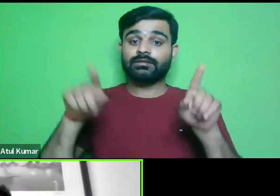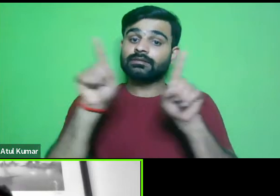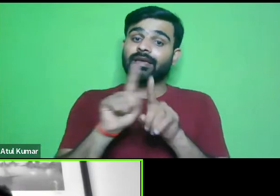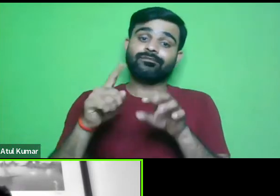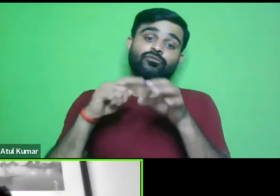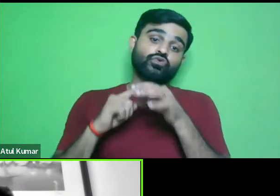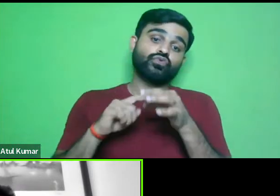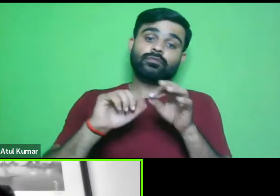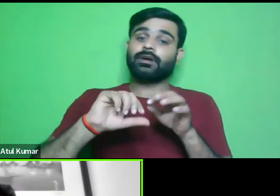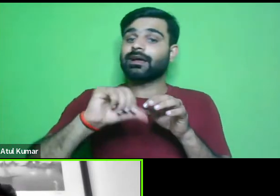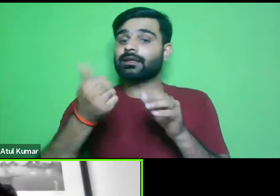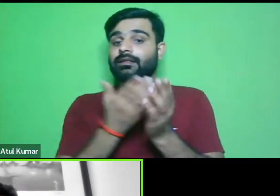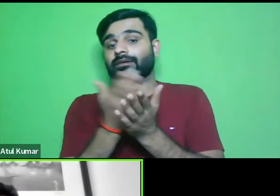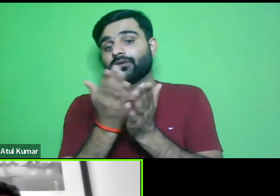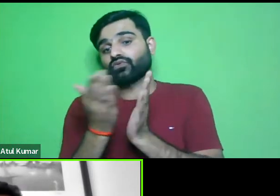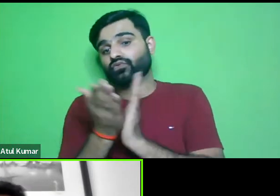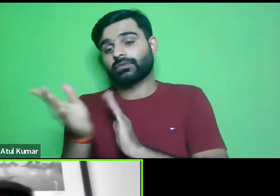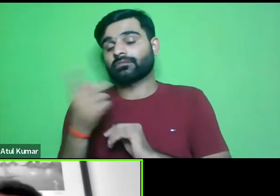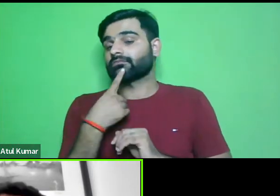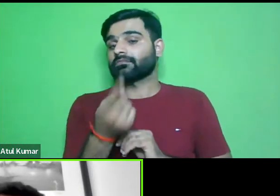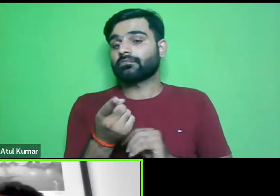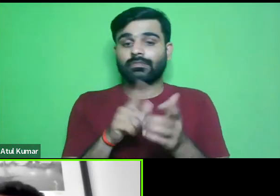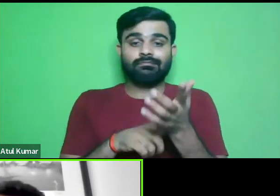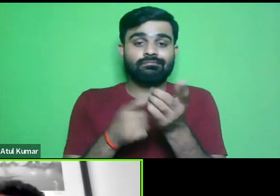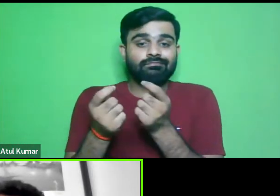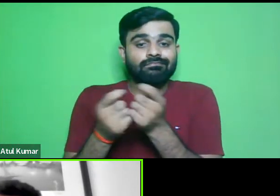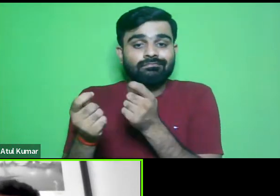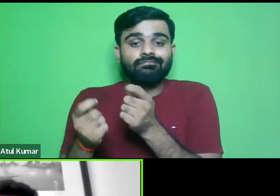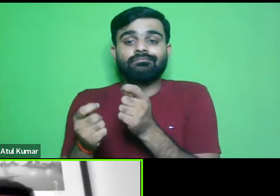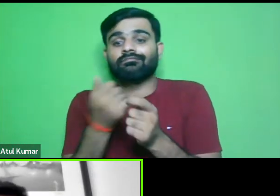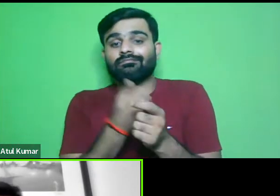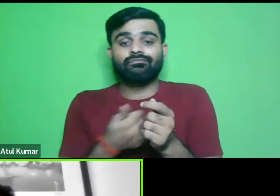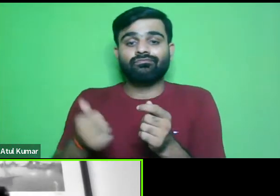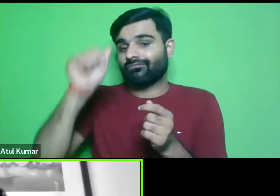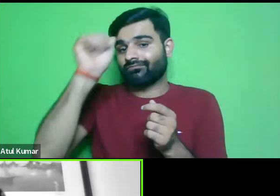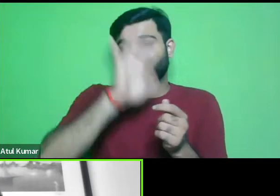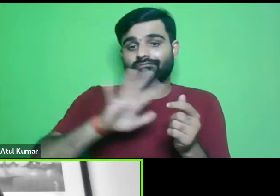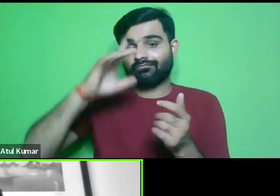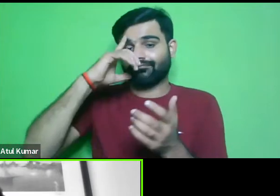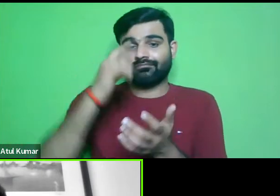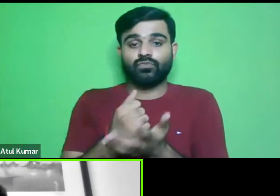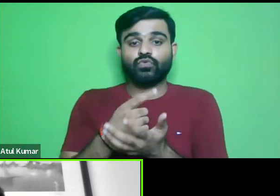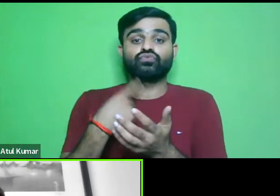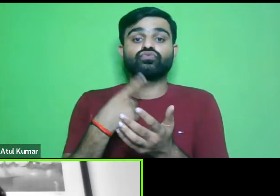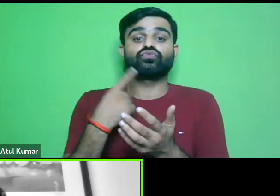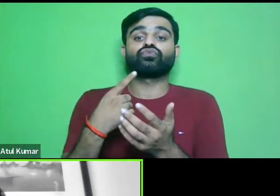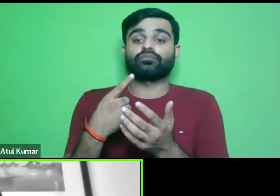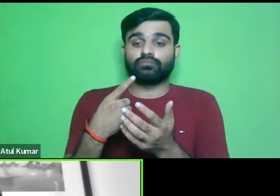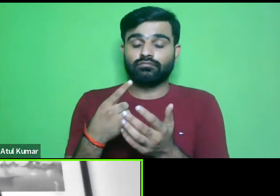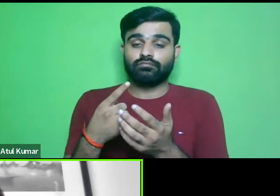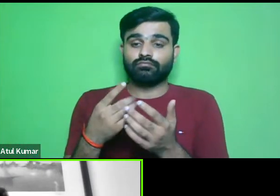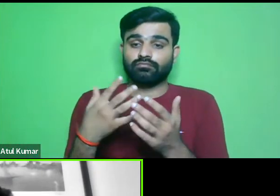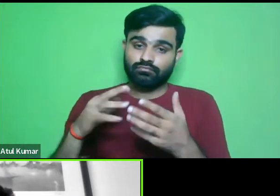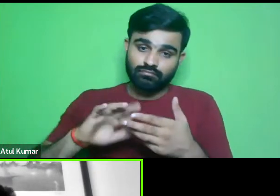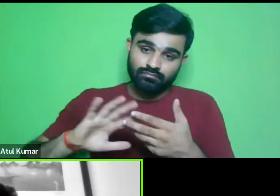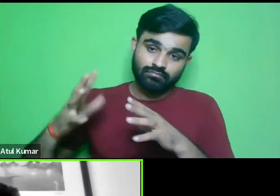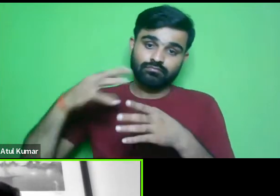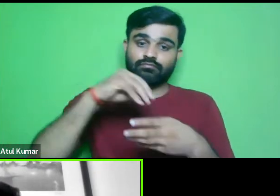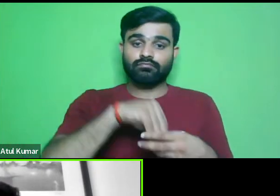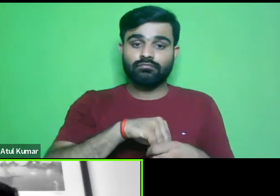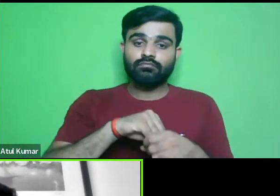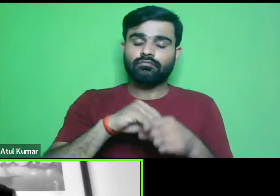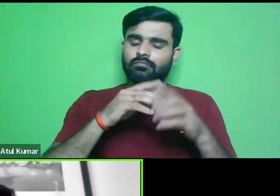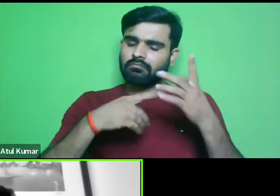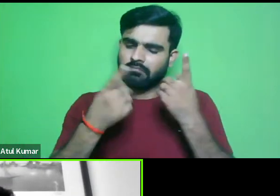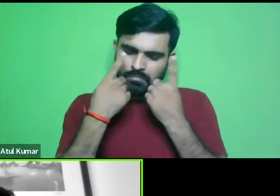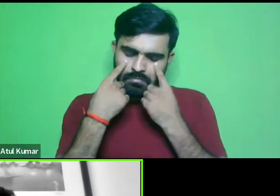saying what are the ways in which, say, the income tax authorities in a country may be deciding who to go after and who to investigate? What are the ways